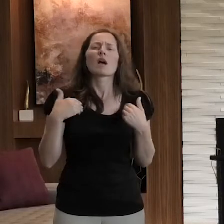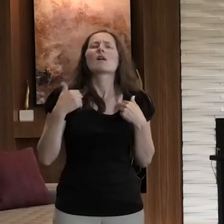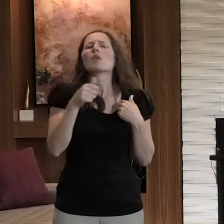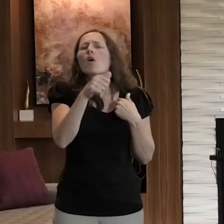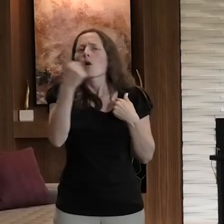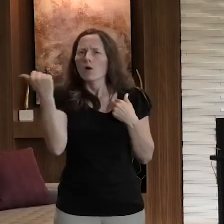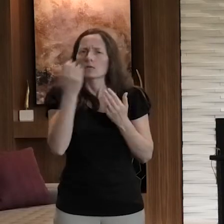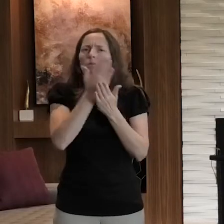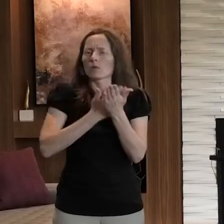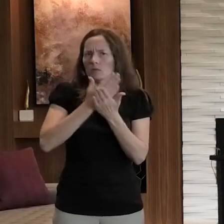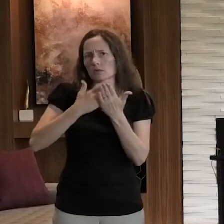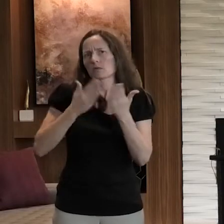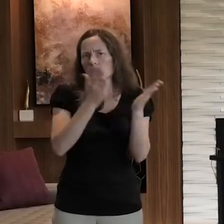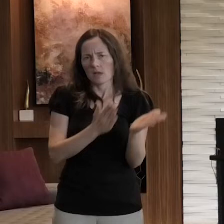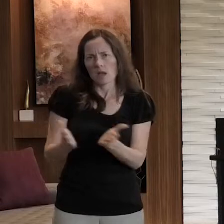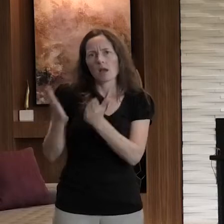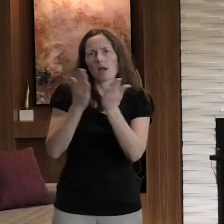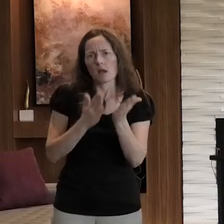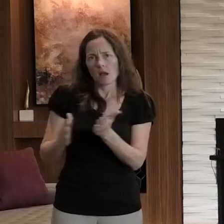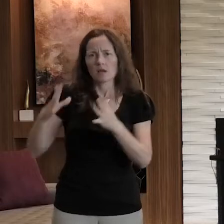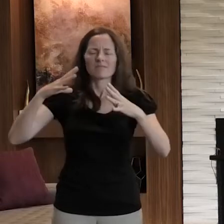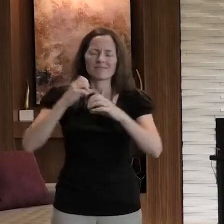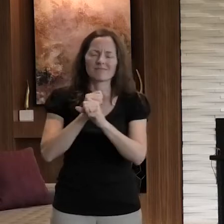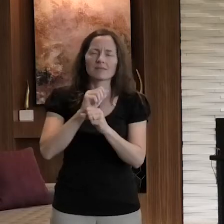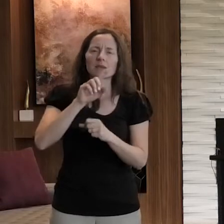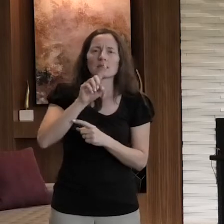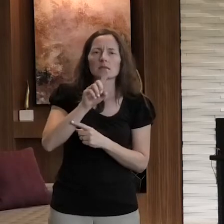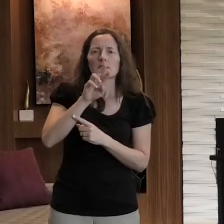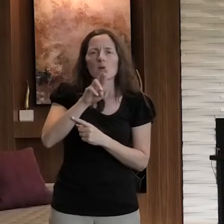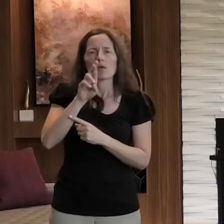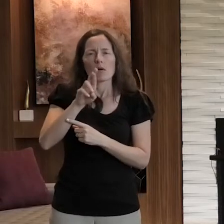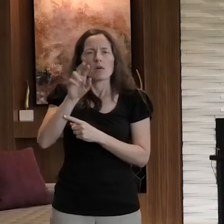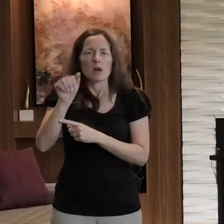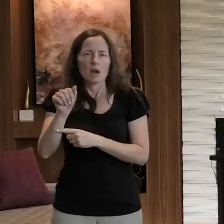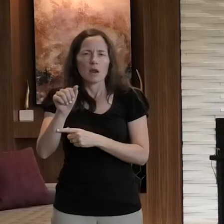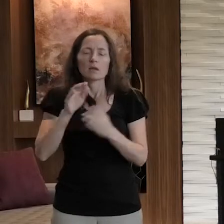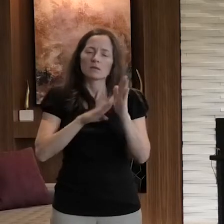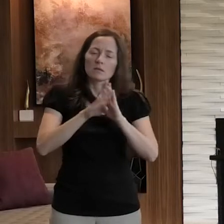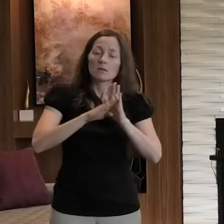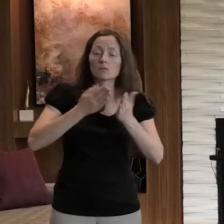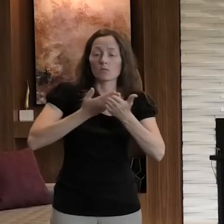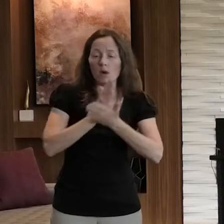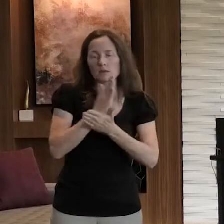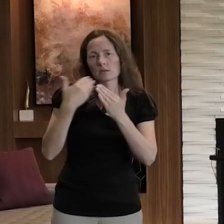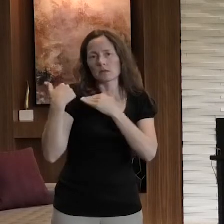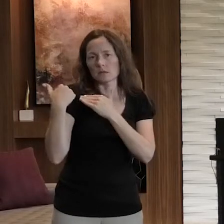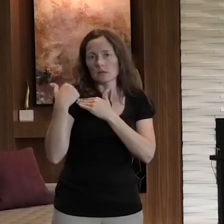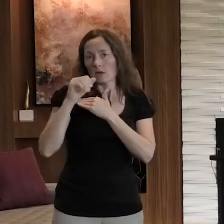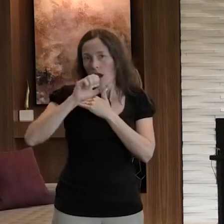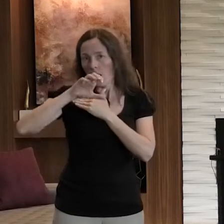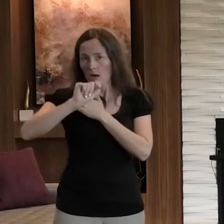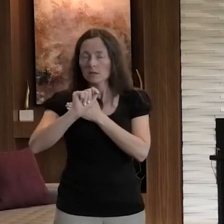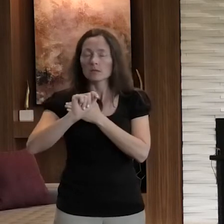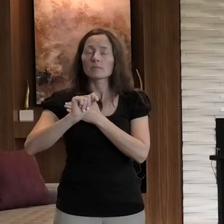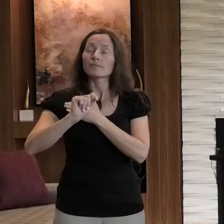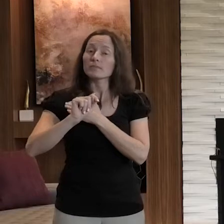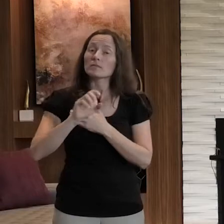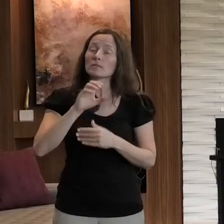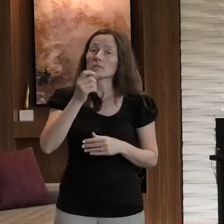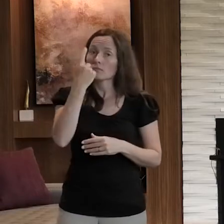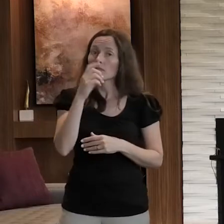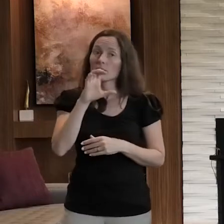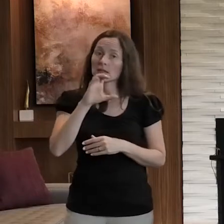Housing Plan, which is known as the DRRA, the Development Rights and Responsibilities Act. CDHC had a big